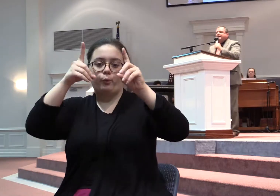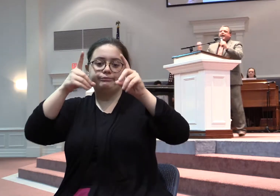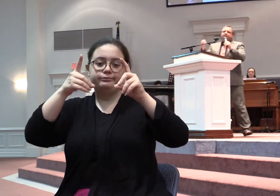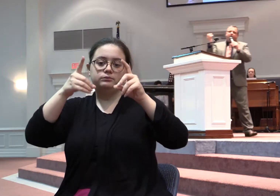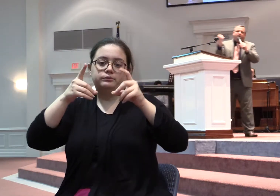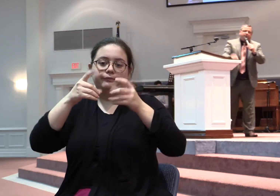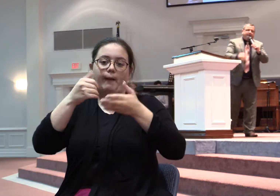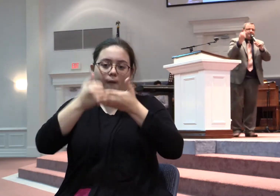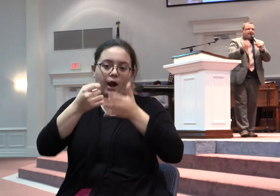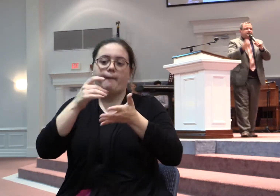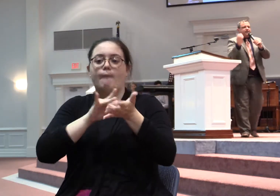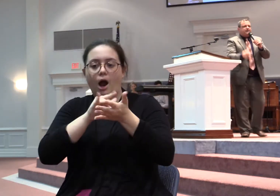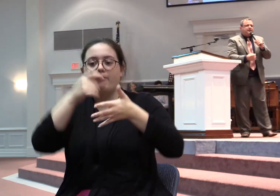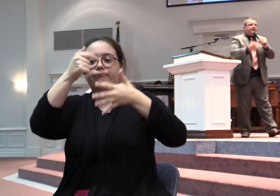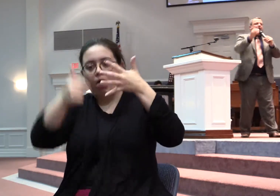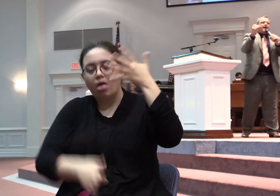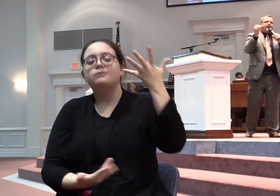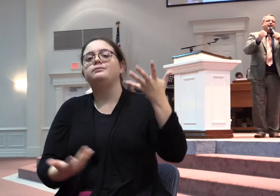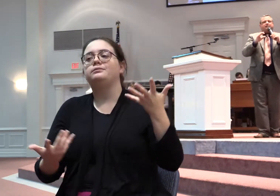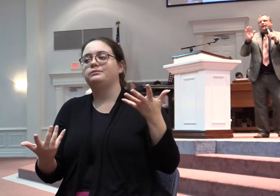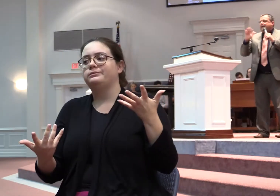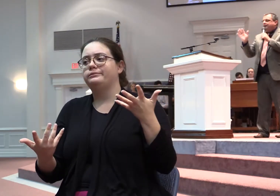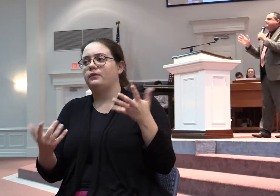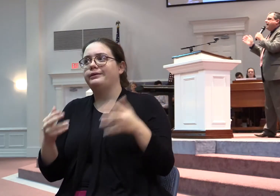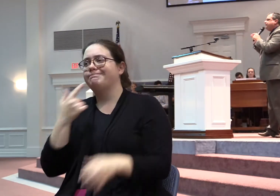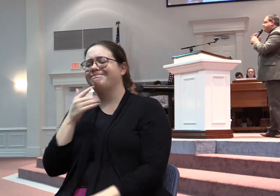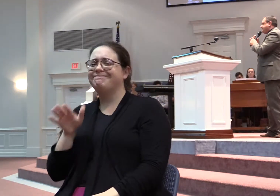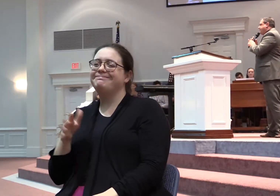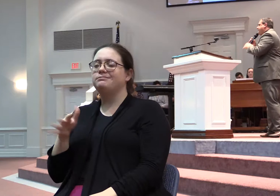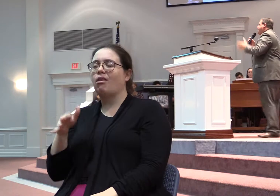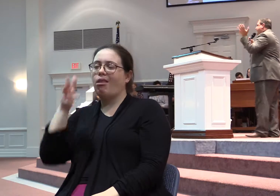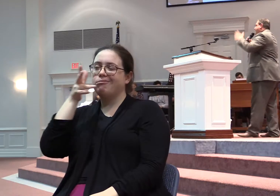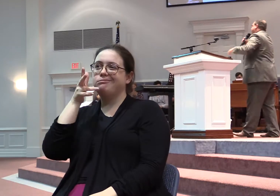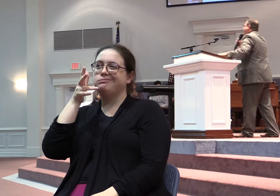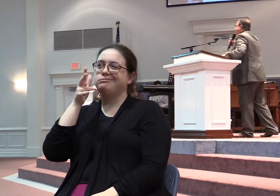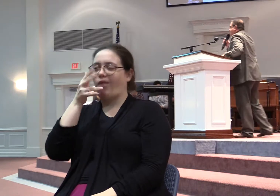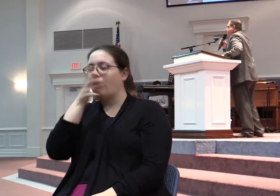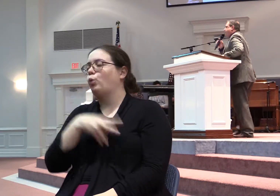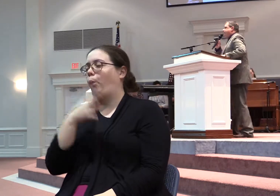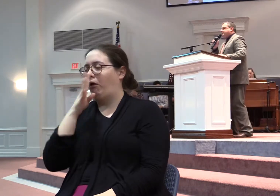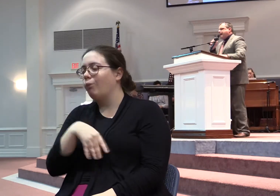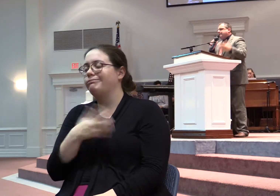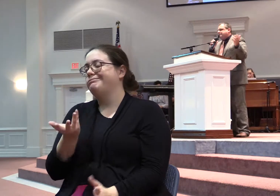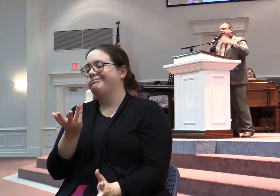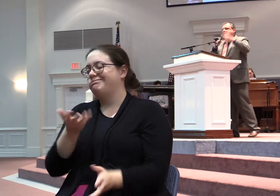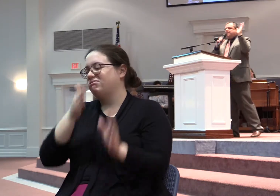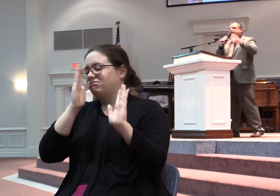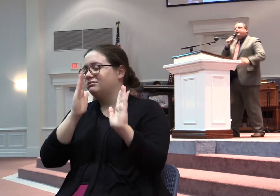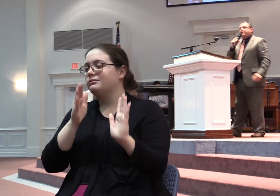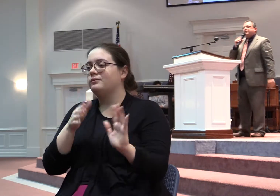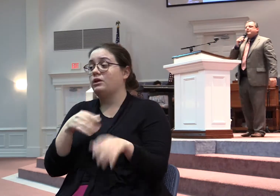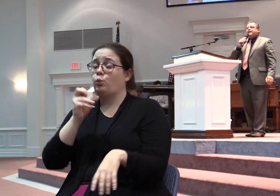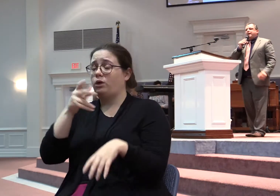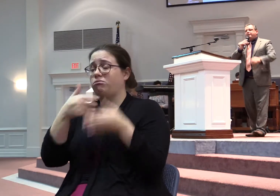treatment, and they're going to do this and this and this. And I said, I kind of just half listened, and I didn't really pay attention to what he had to say. I just said,